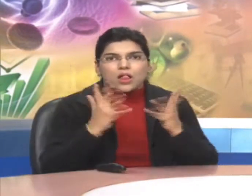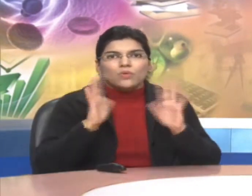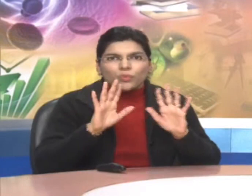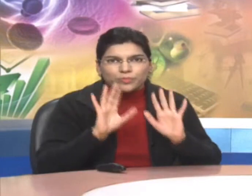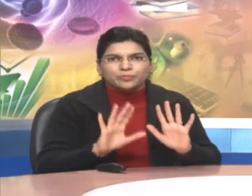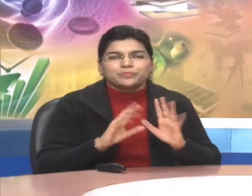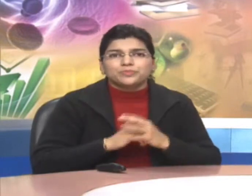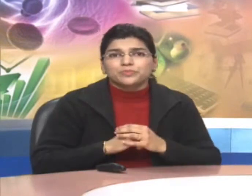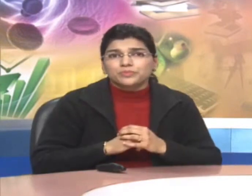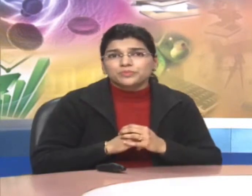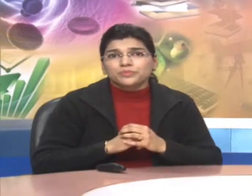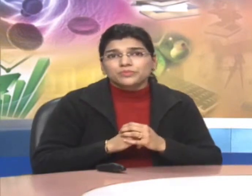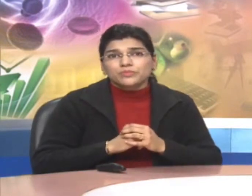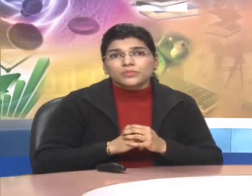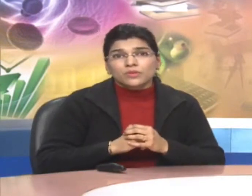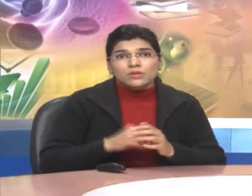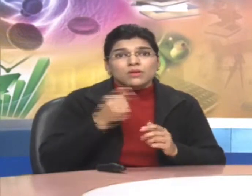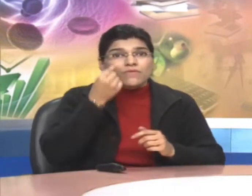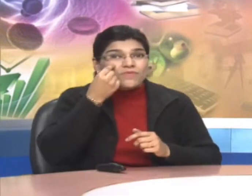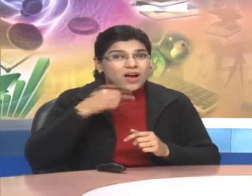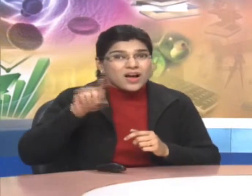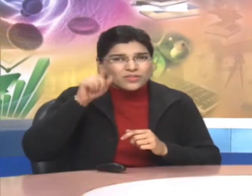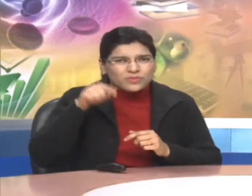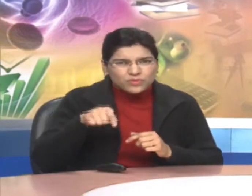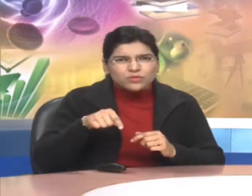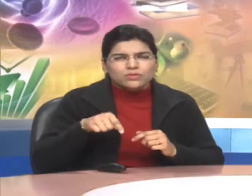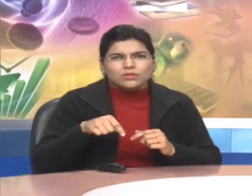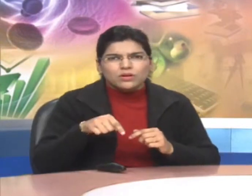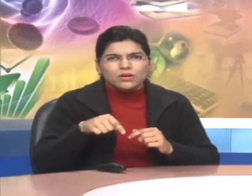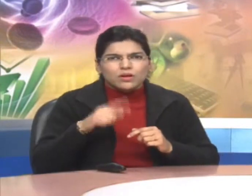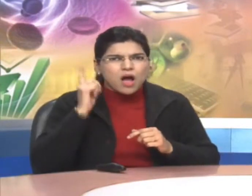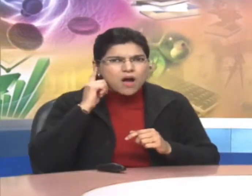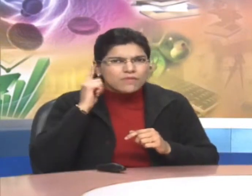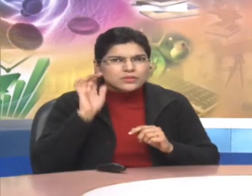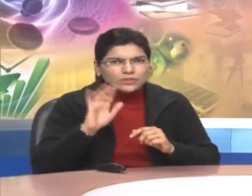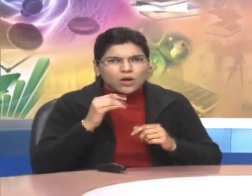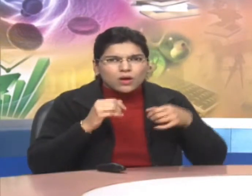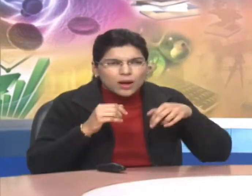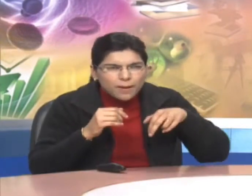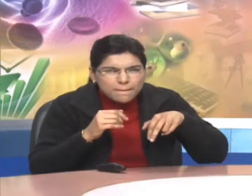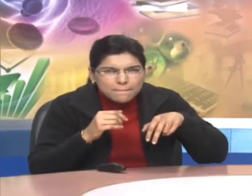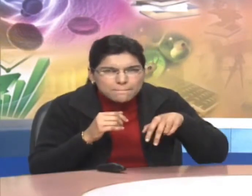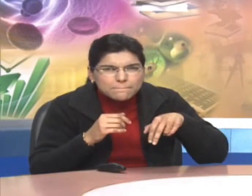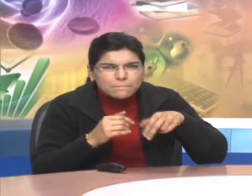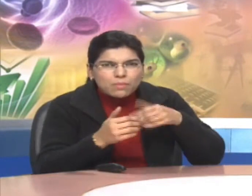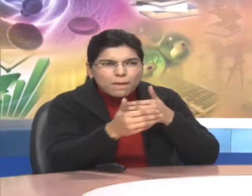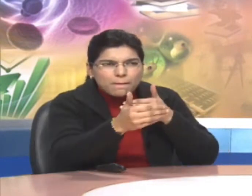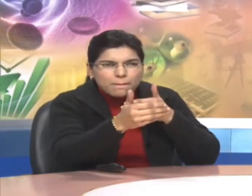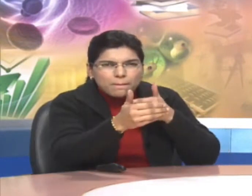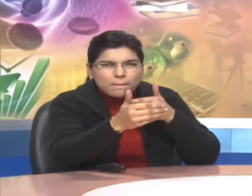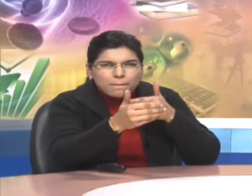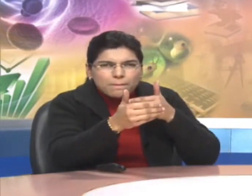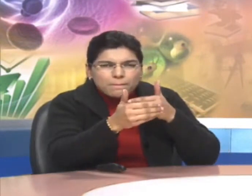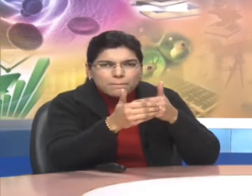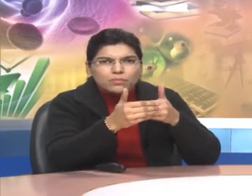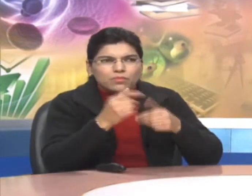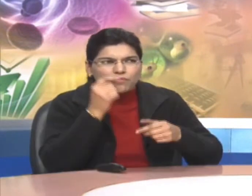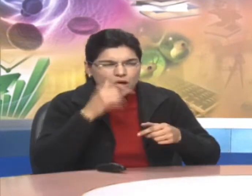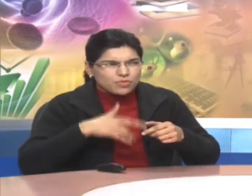Before a minute had passed, he made out the huge body of the tiger trotting